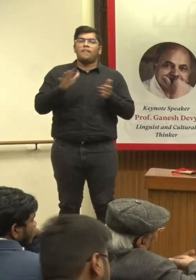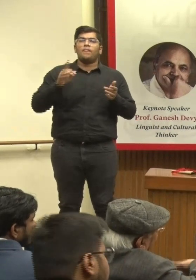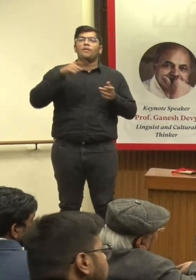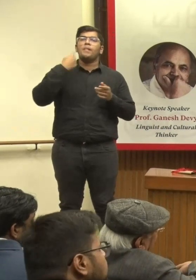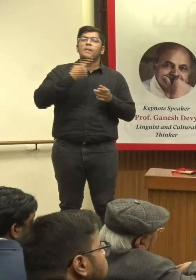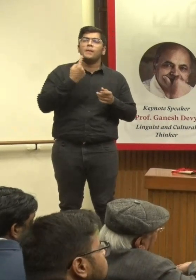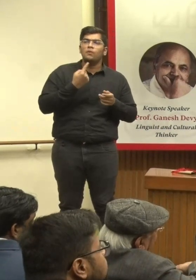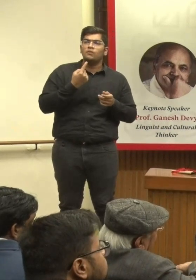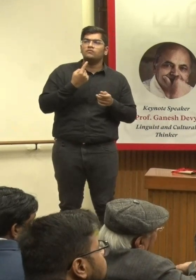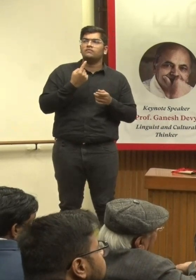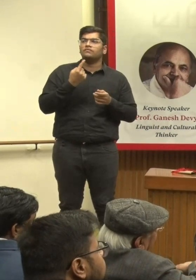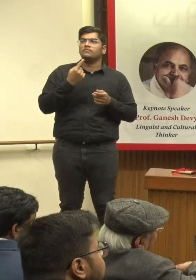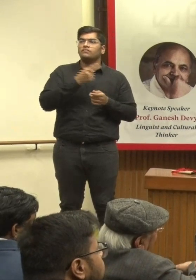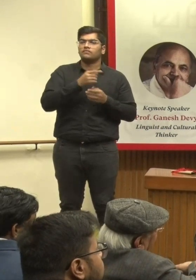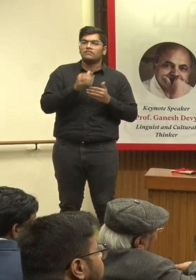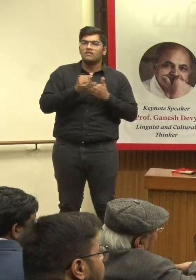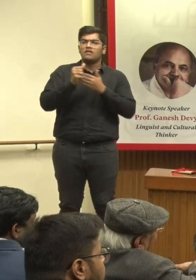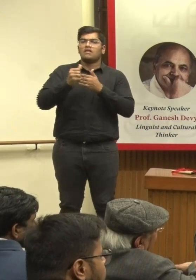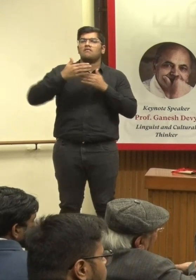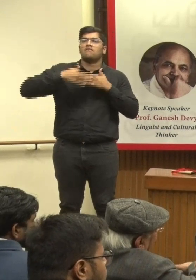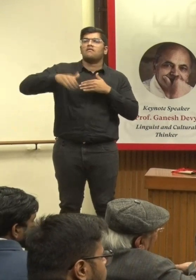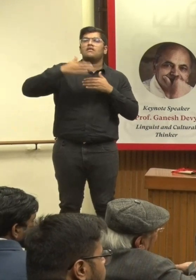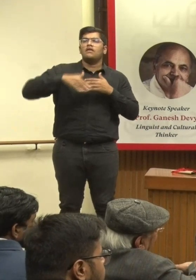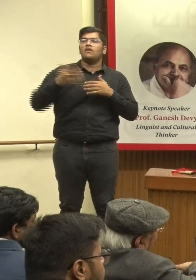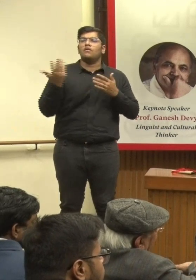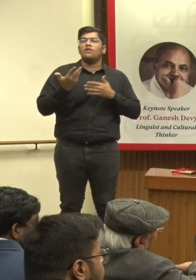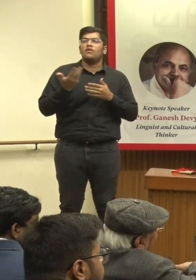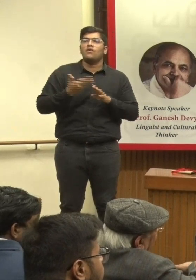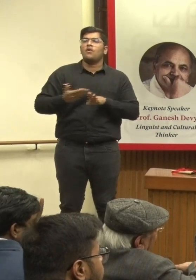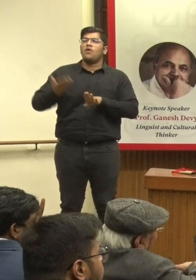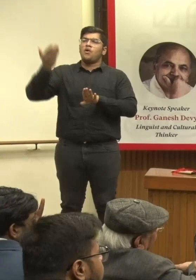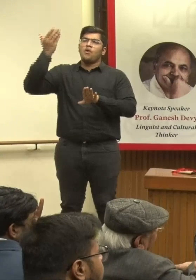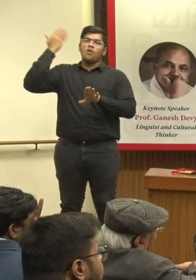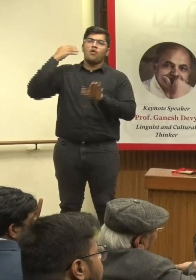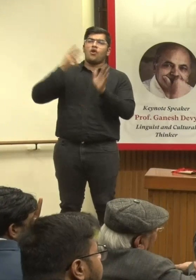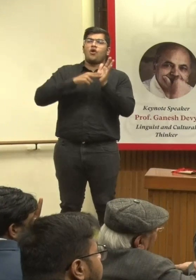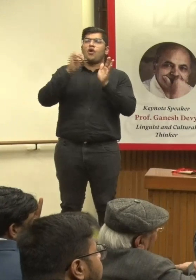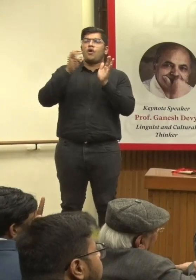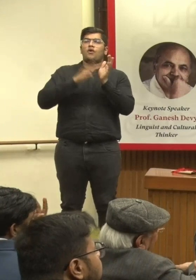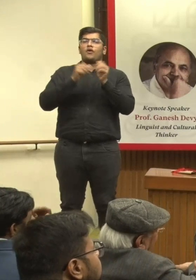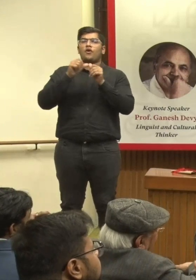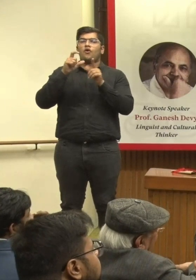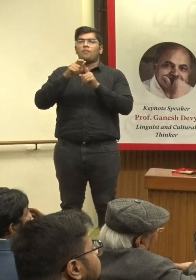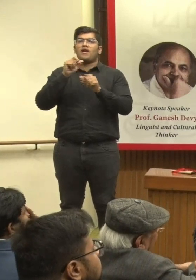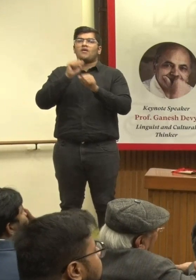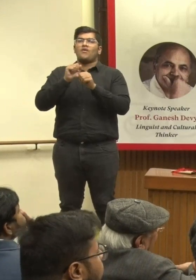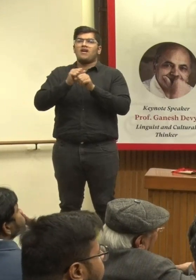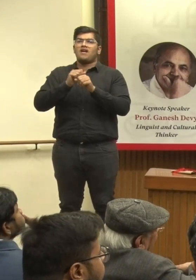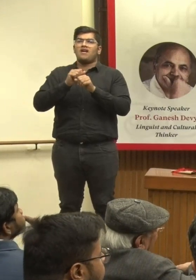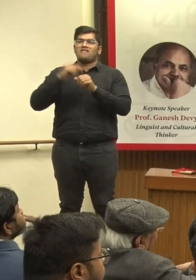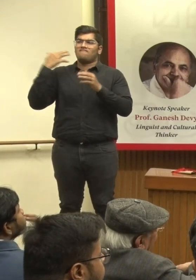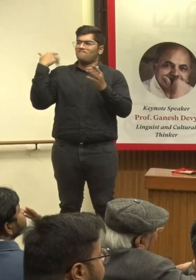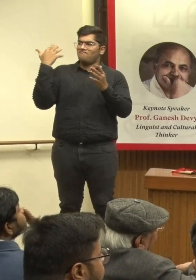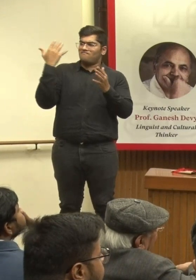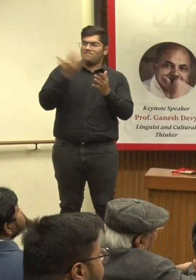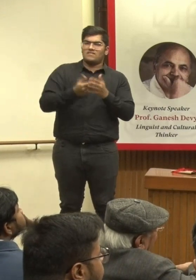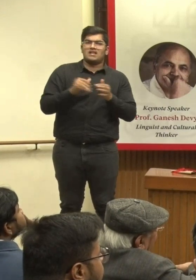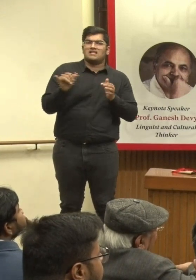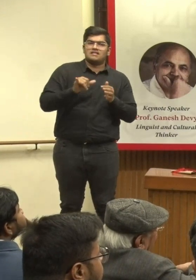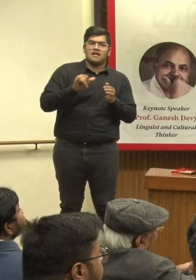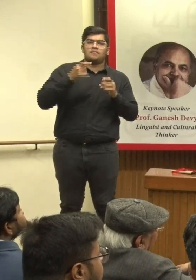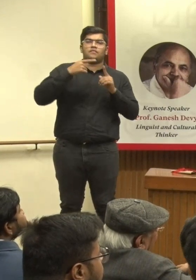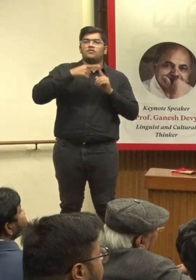carried on the characteristics of pastoralists or nomads from prehistoric times into agrarian